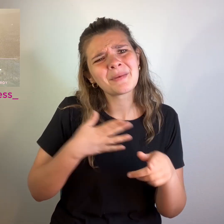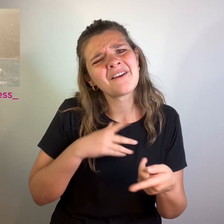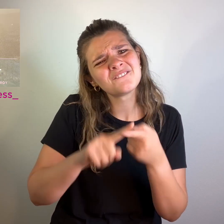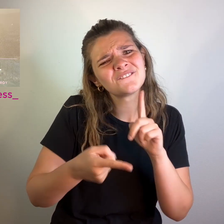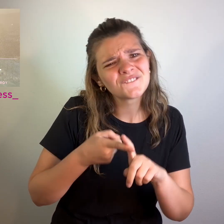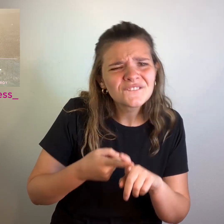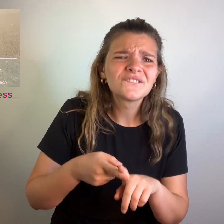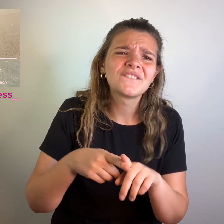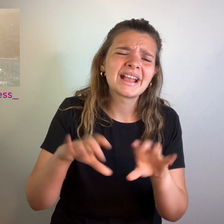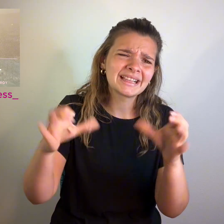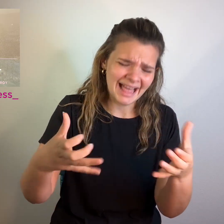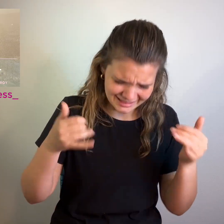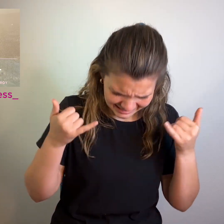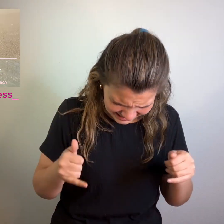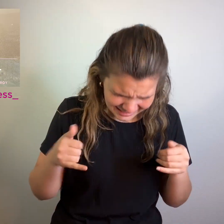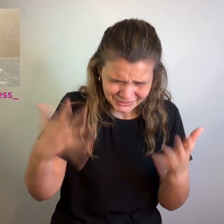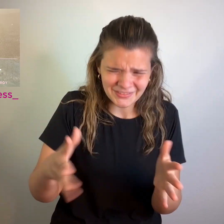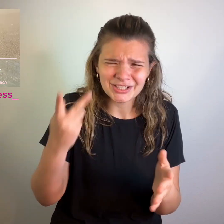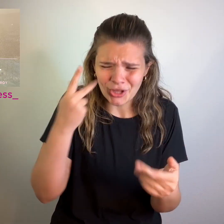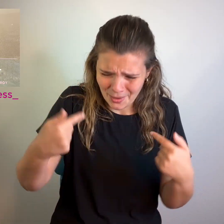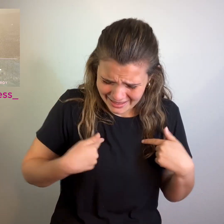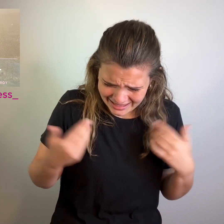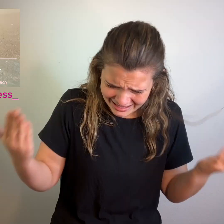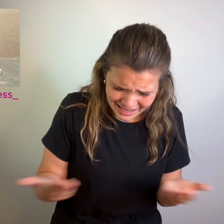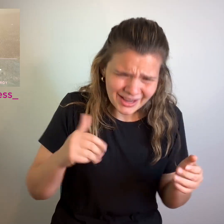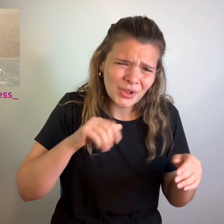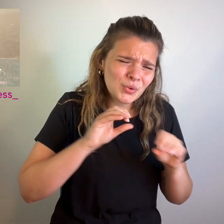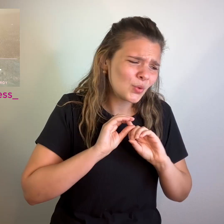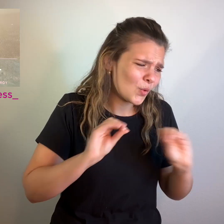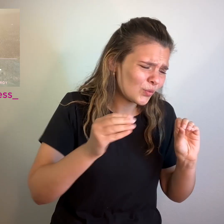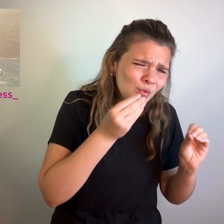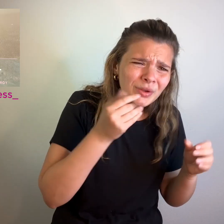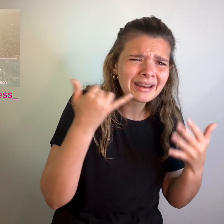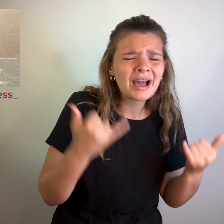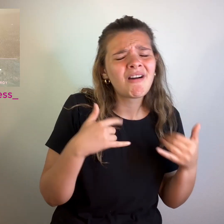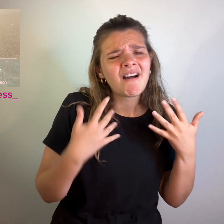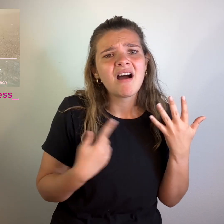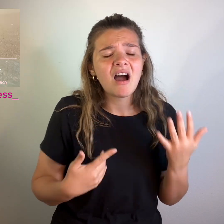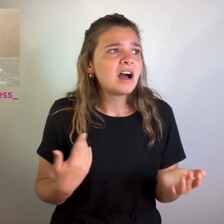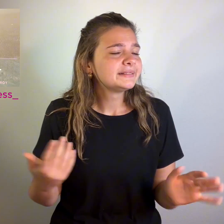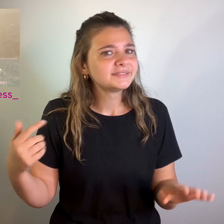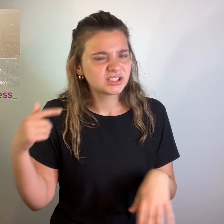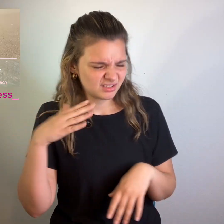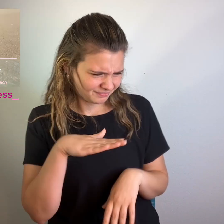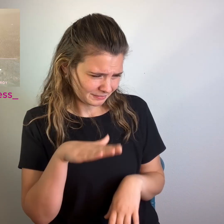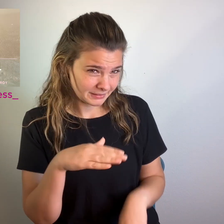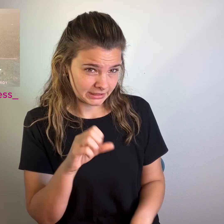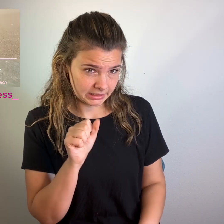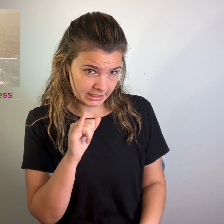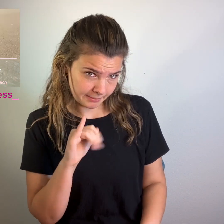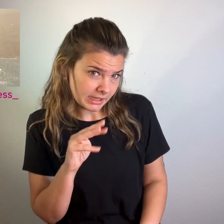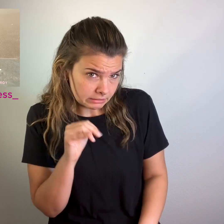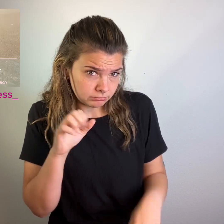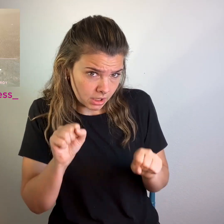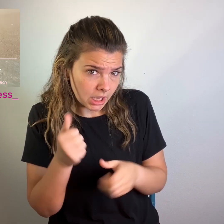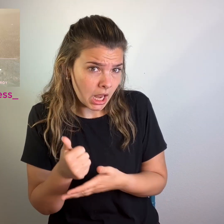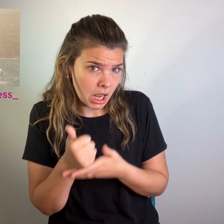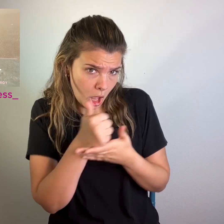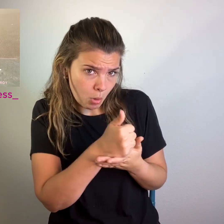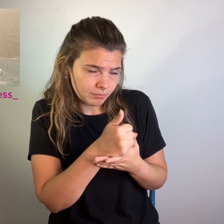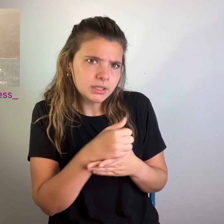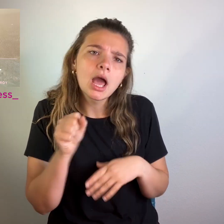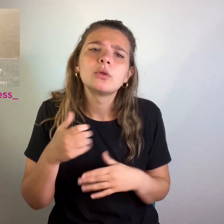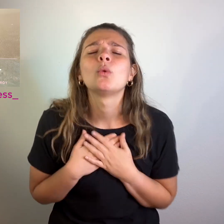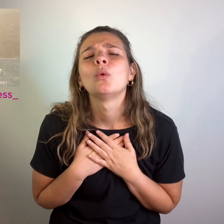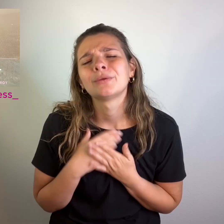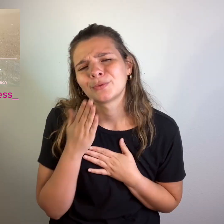it's here, and she already saw me, and I don't have any food. And she was like, Sami, like, one, I'm going to help you clean it up. And she did, which was the sweetest thing.